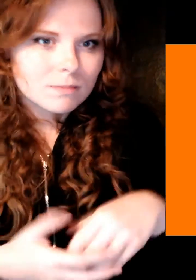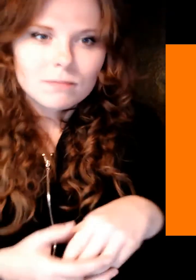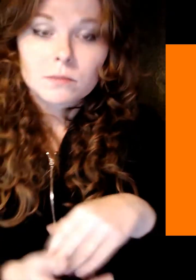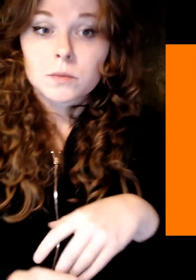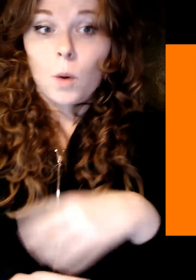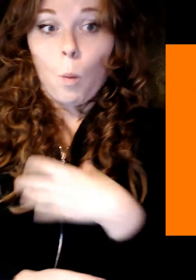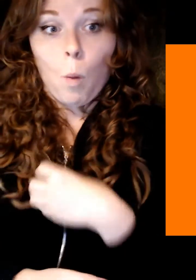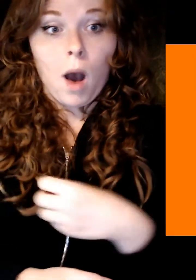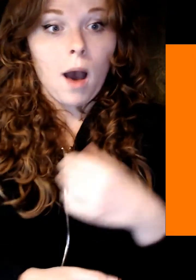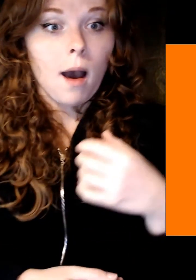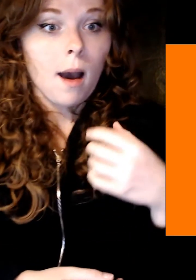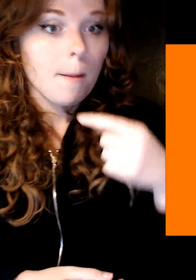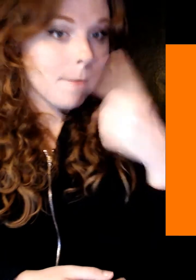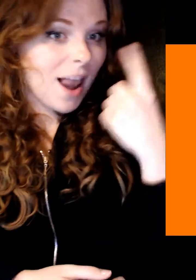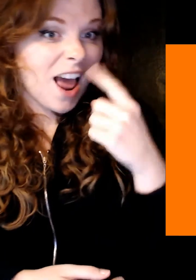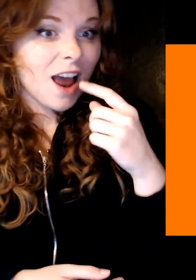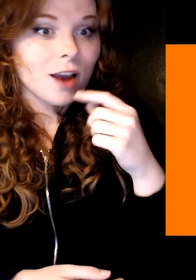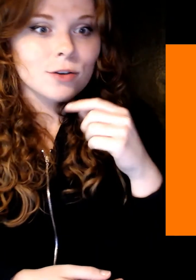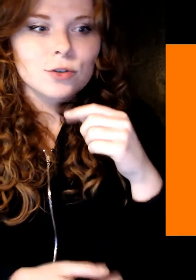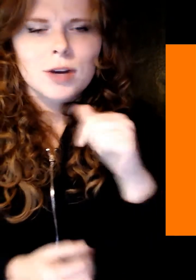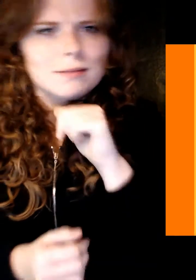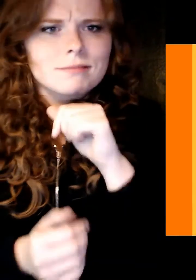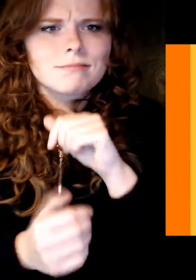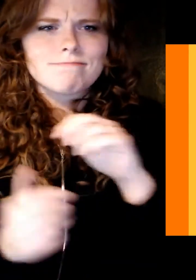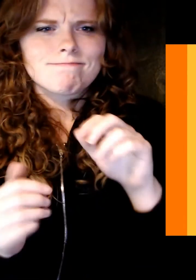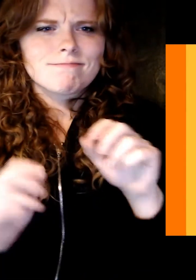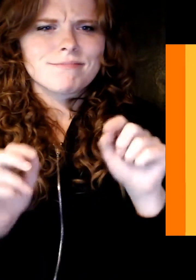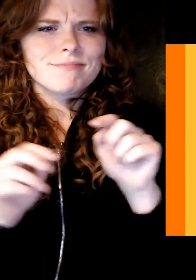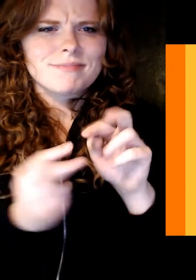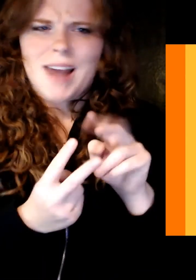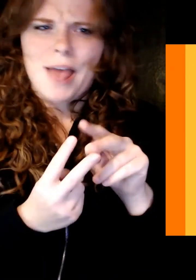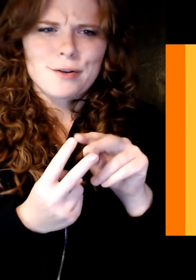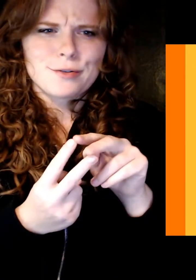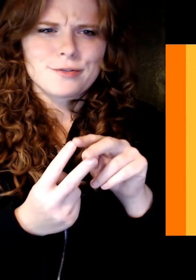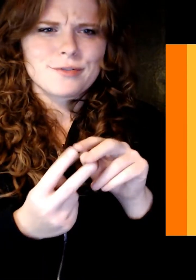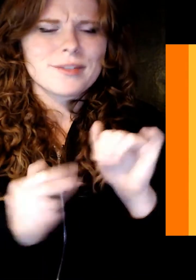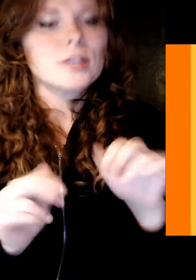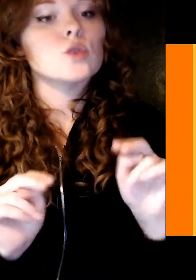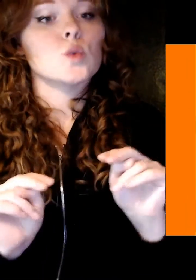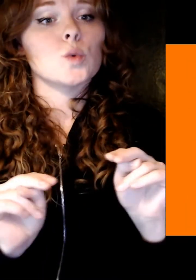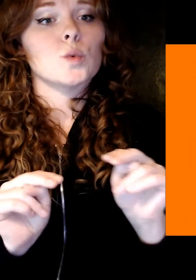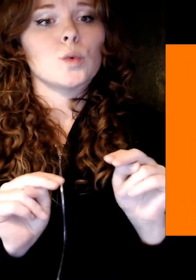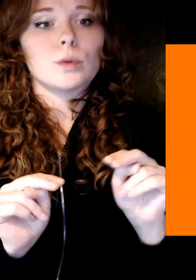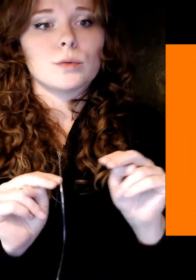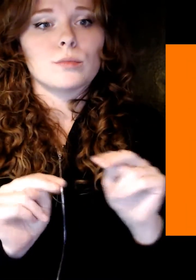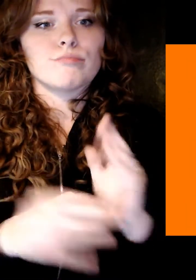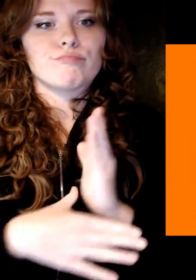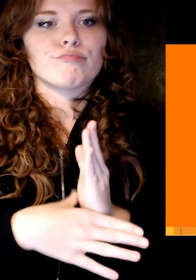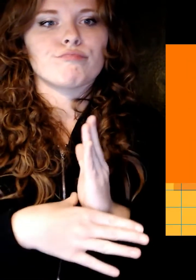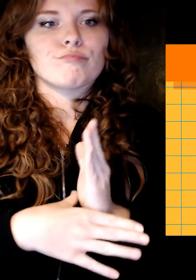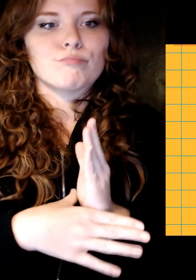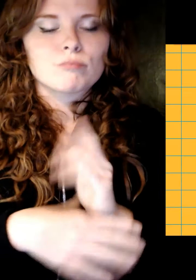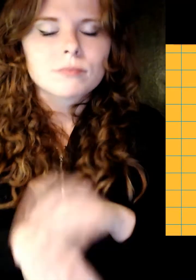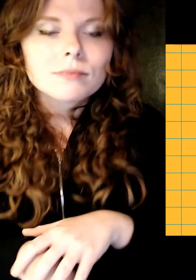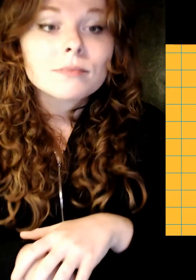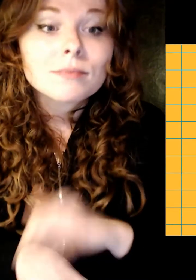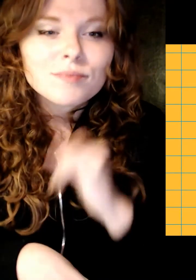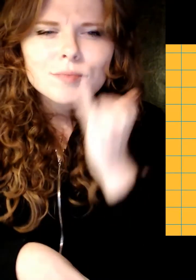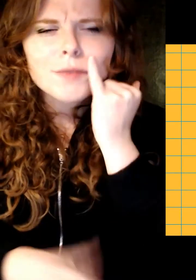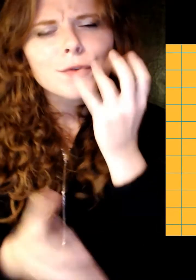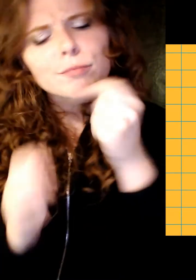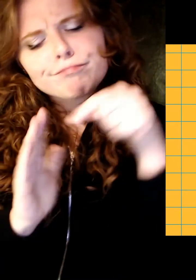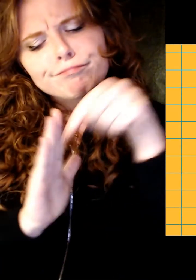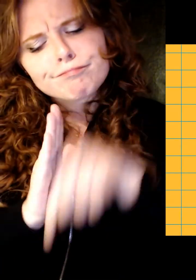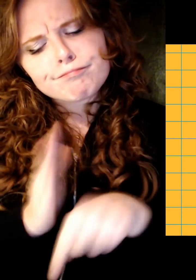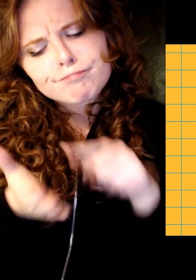White, black, and gray aren't warm or cool. We consider those neutrals. If you want to look a little deeper